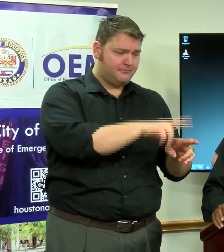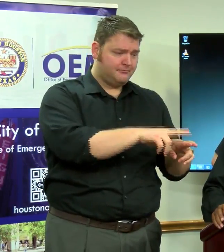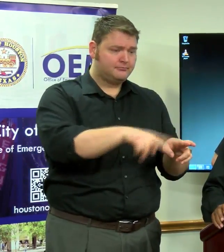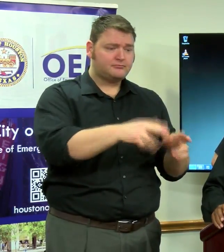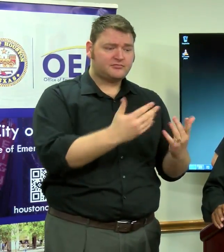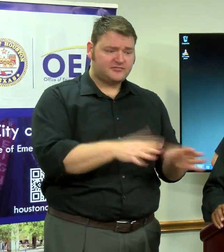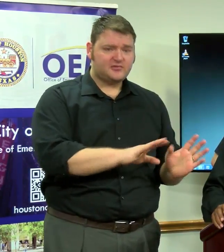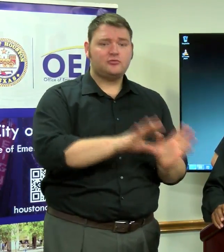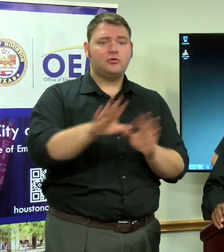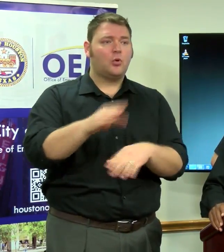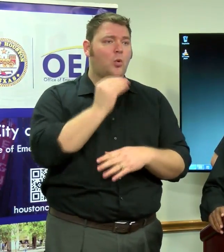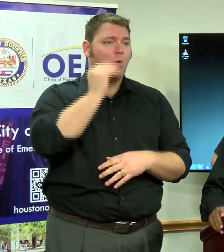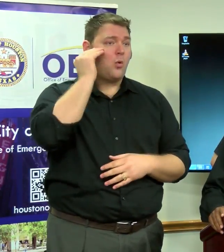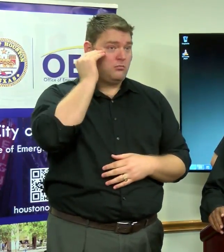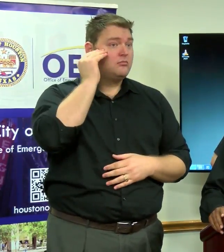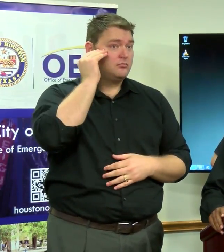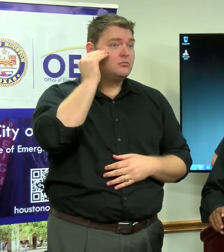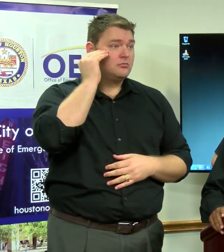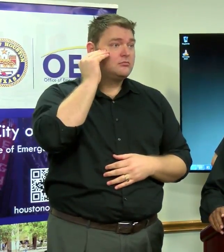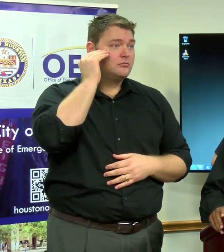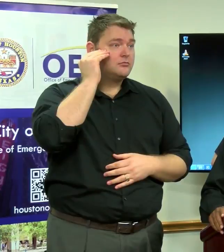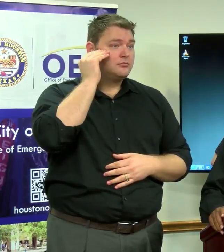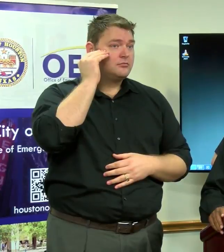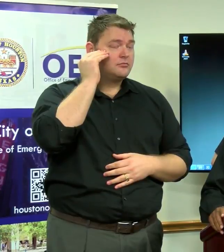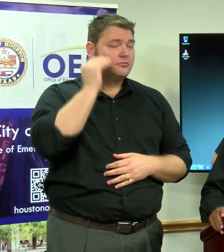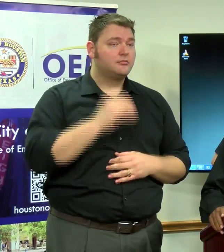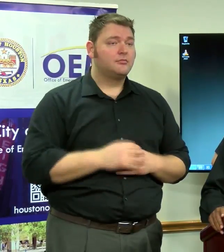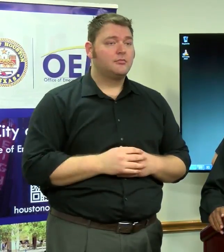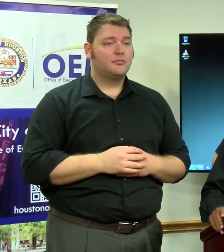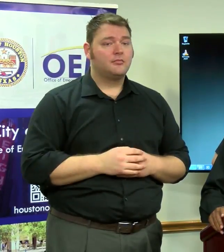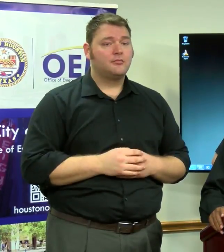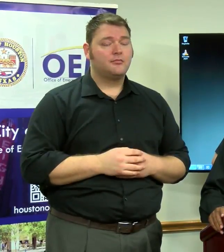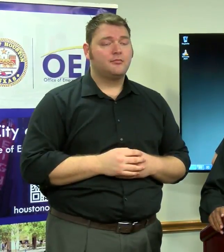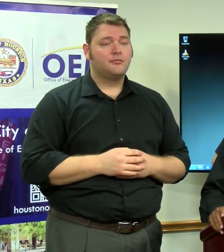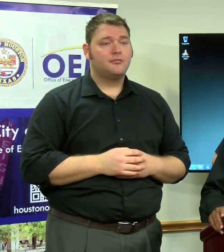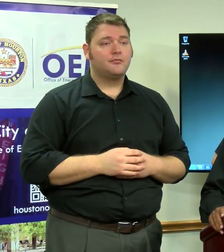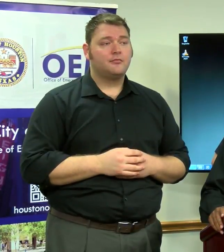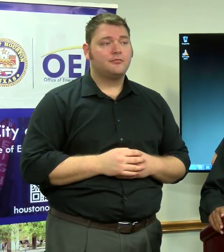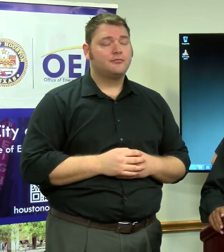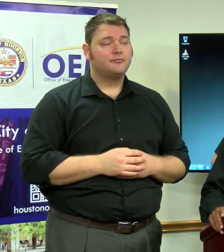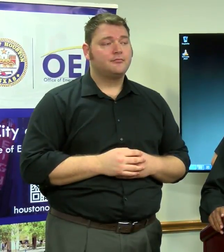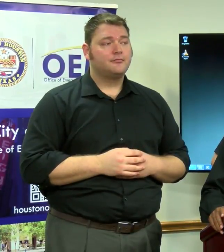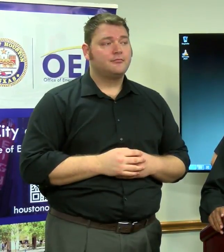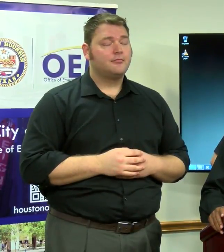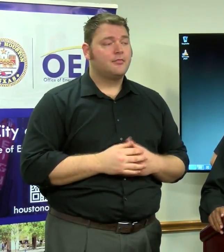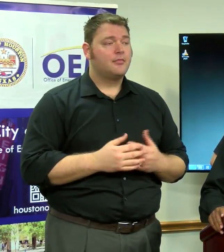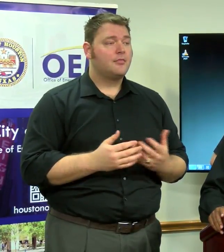area, came in for the night, and then they are getting back to their home,